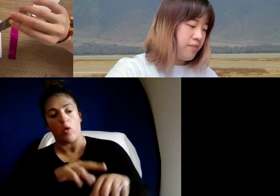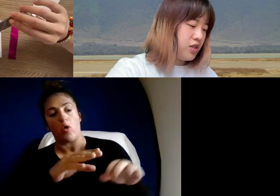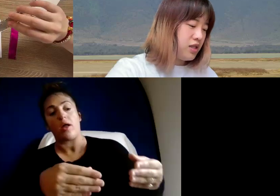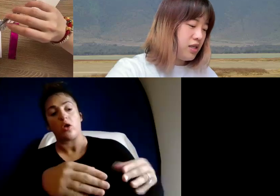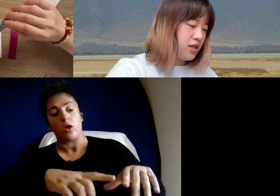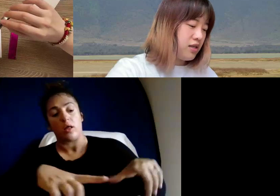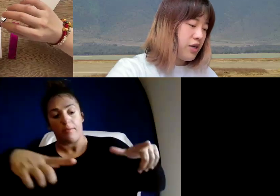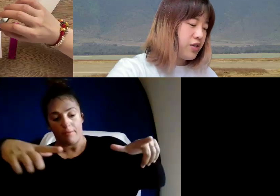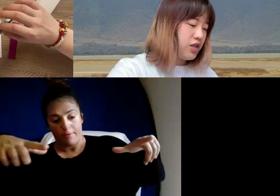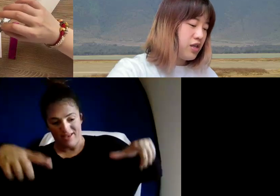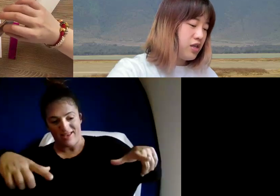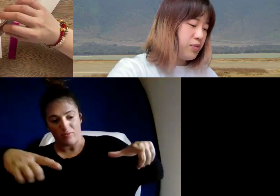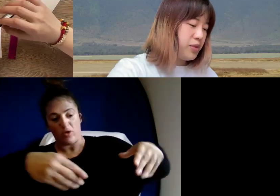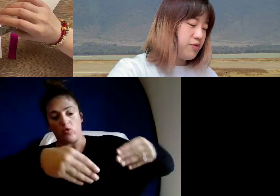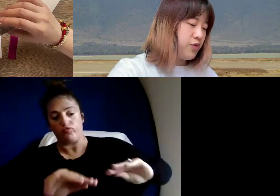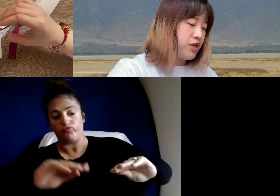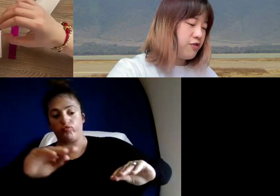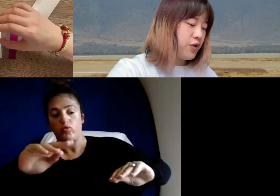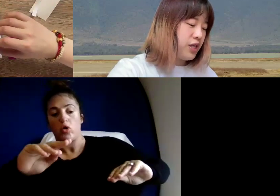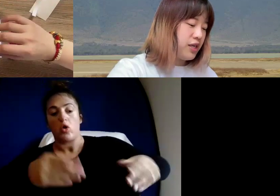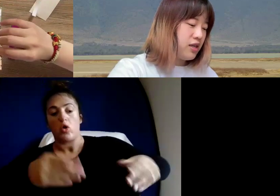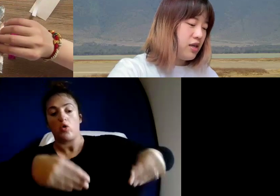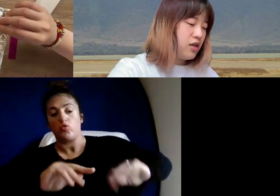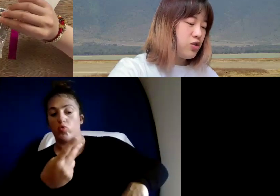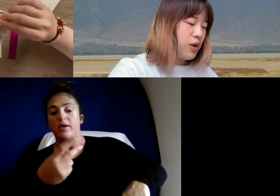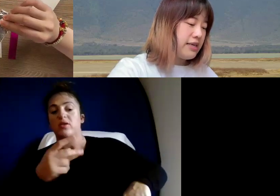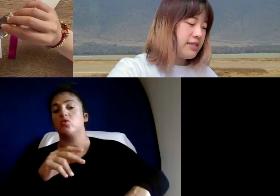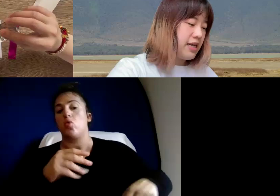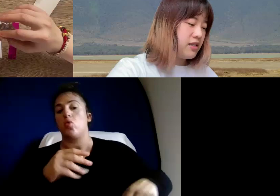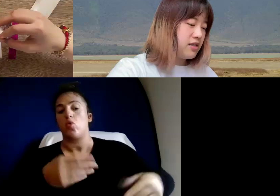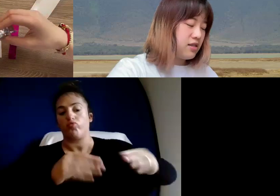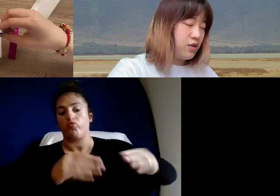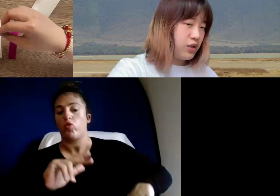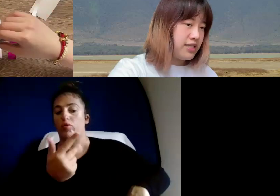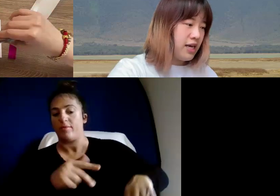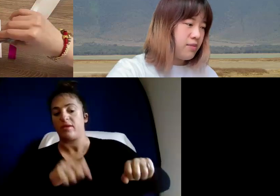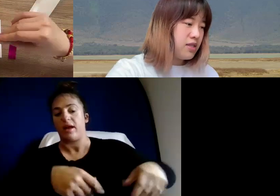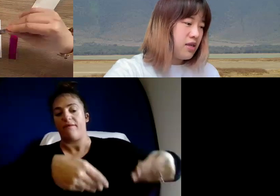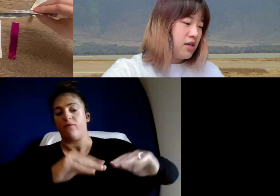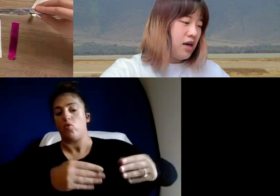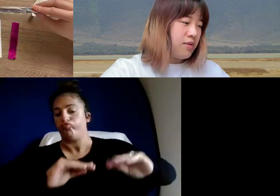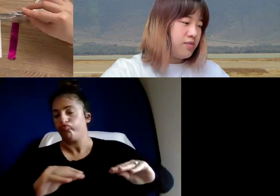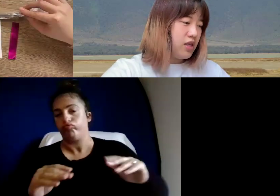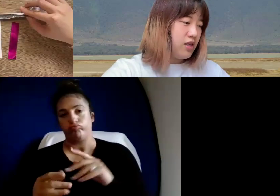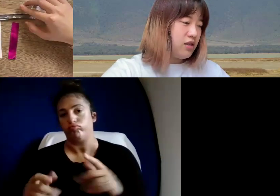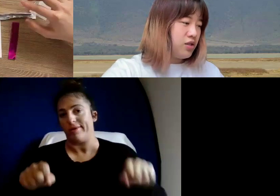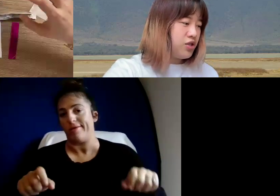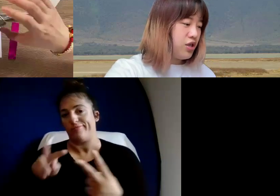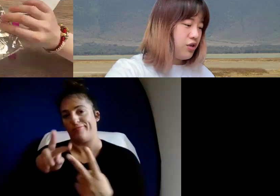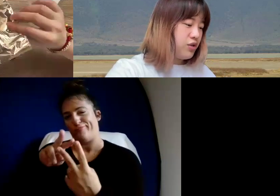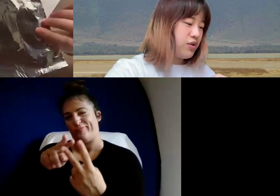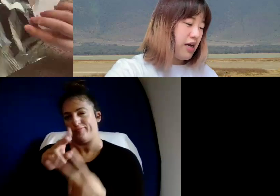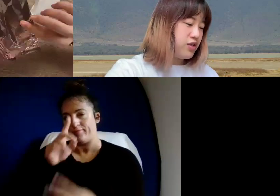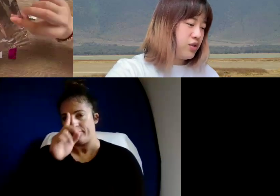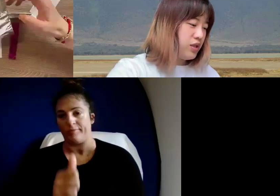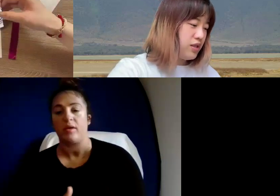is the regular aluminum foil folded twice and 3 times. To